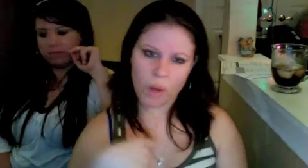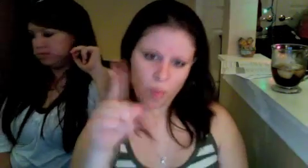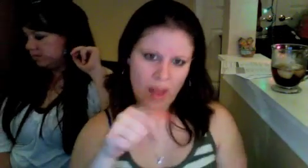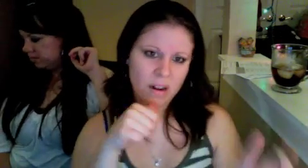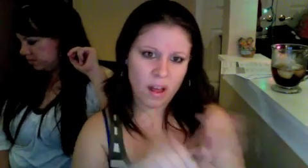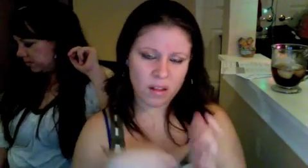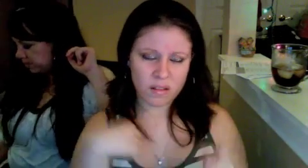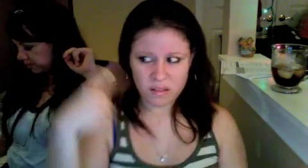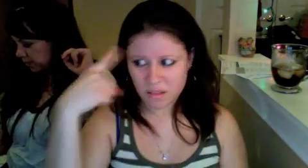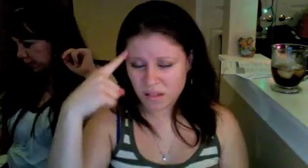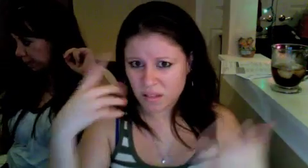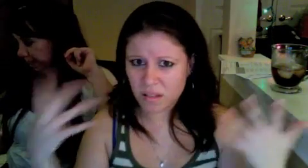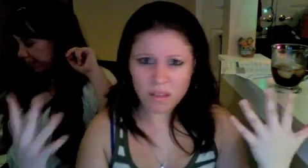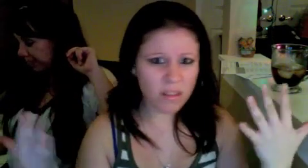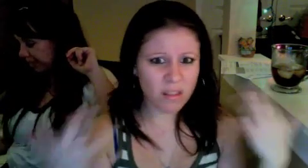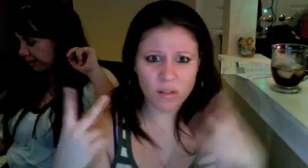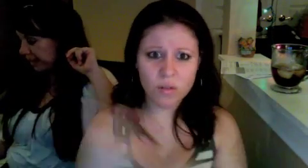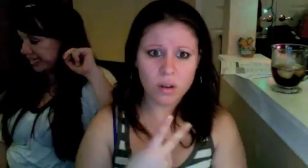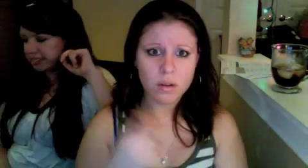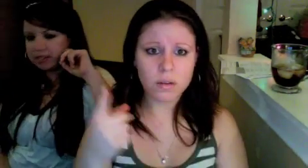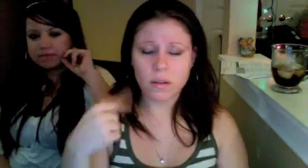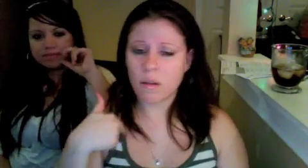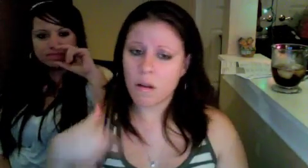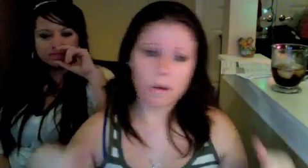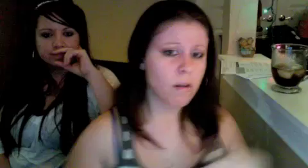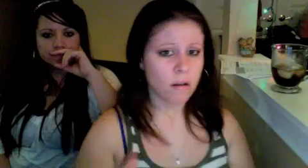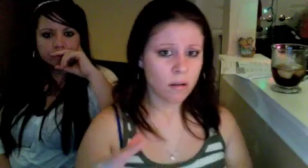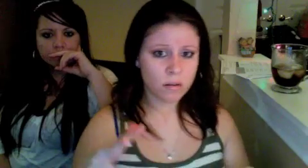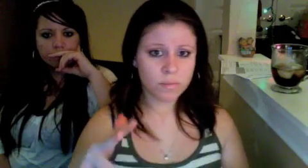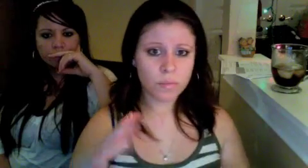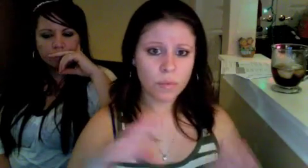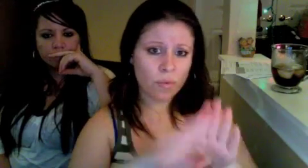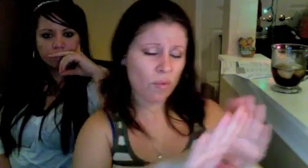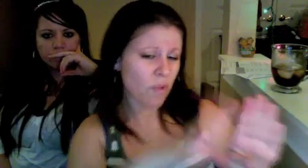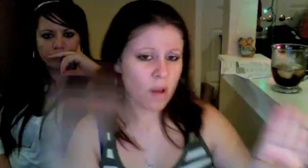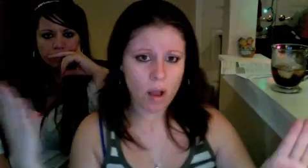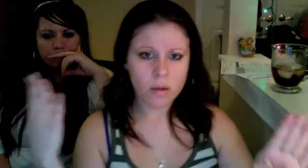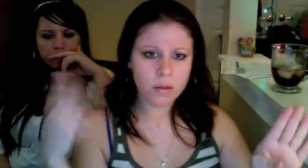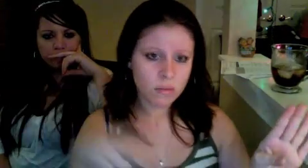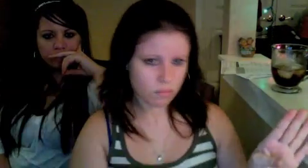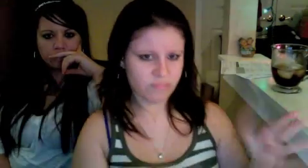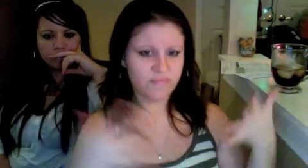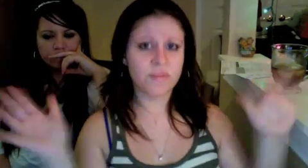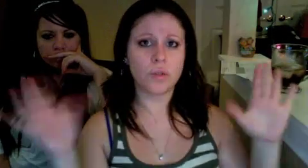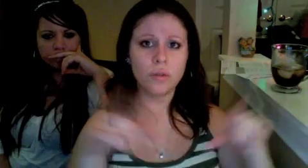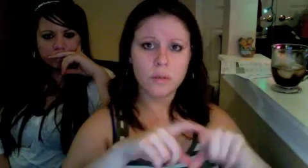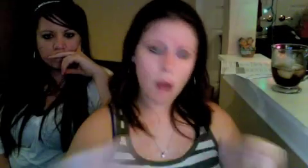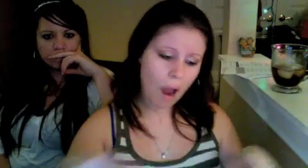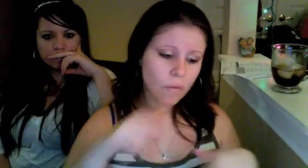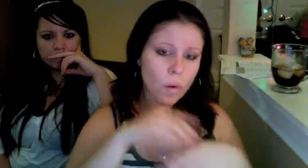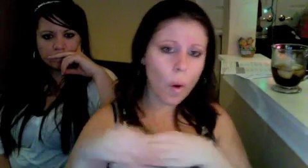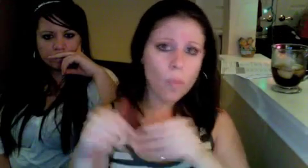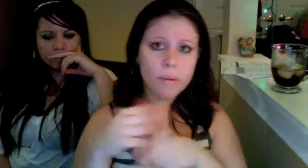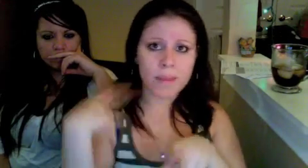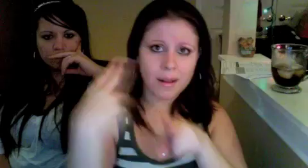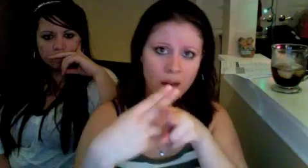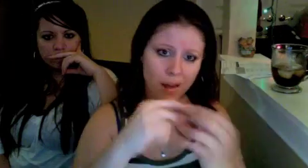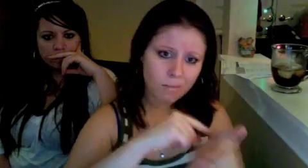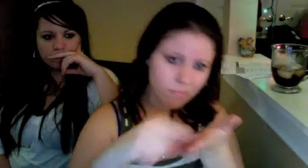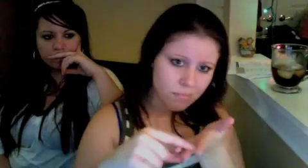and I started thinking the worst. Reversed my position, stepped over and opened the door, and sure enough, there was an envelope with my name on the floor.